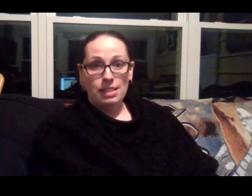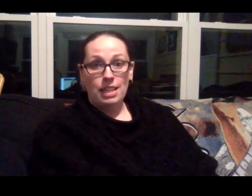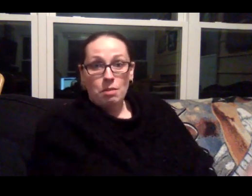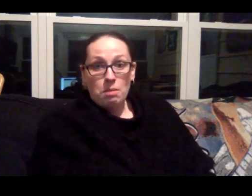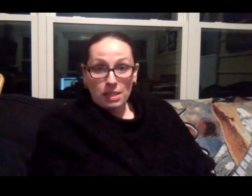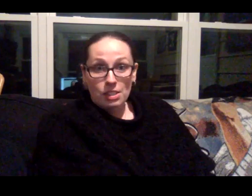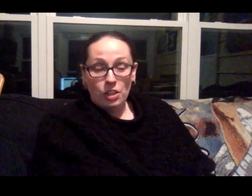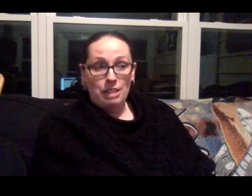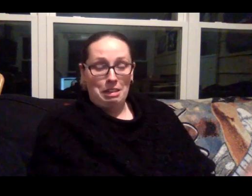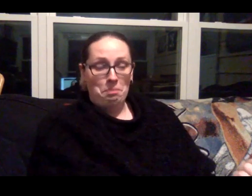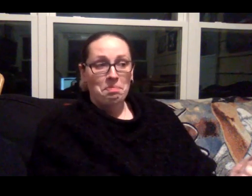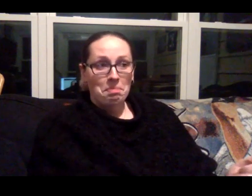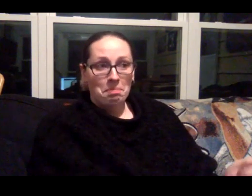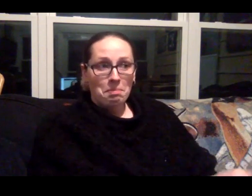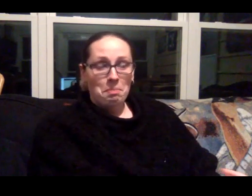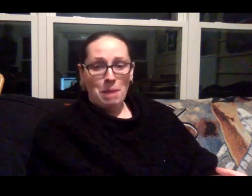because he, he misses her.